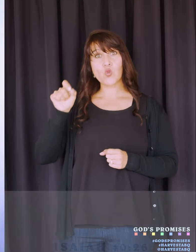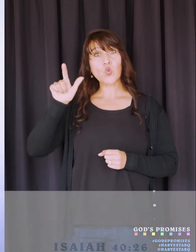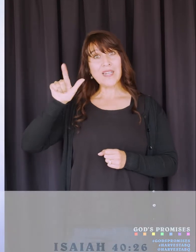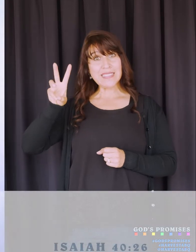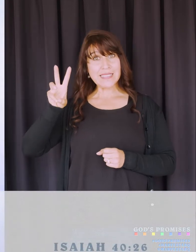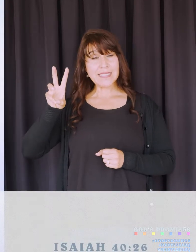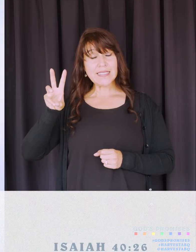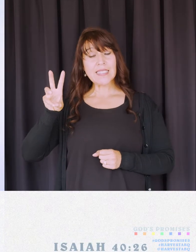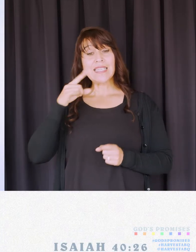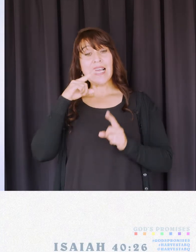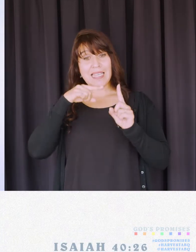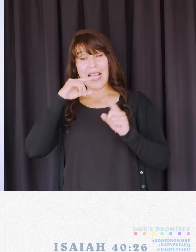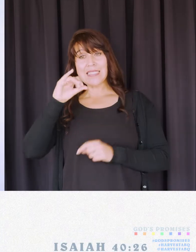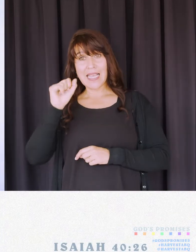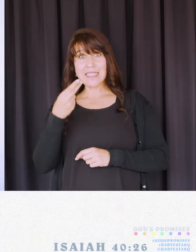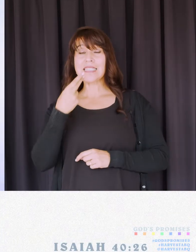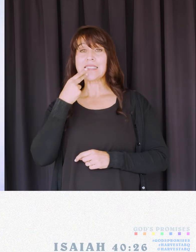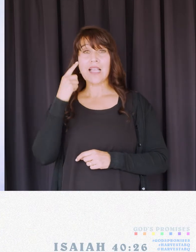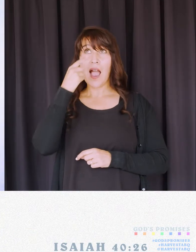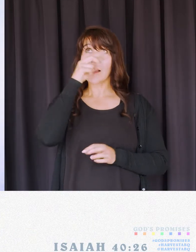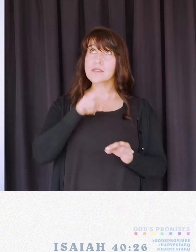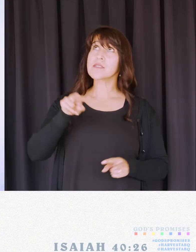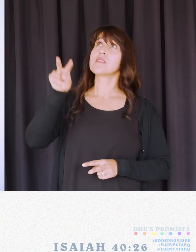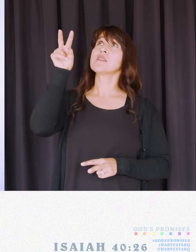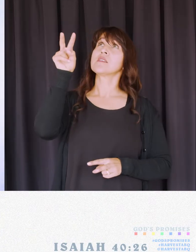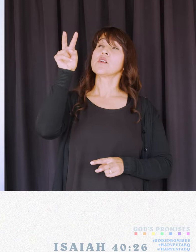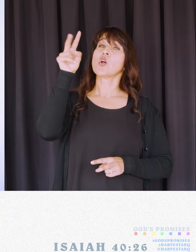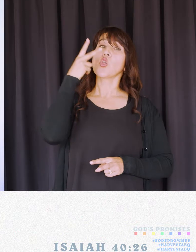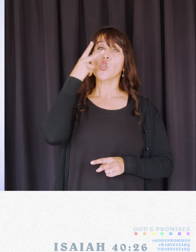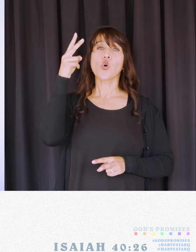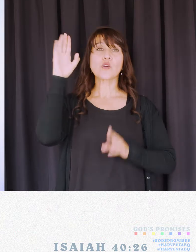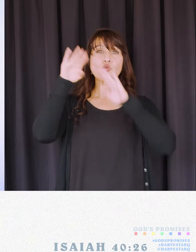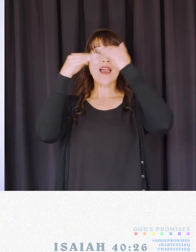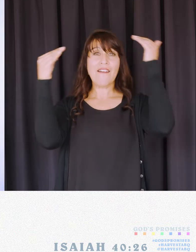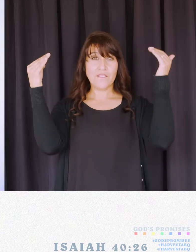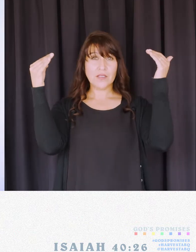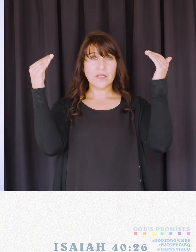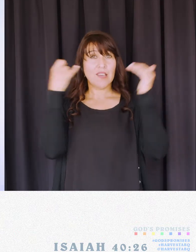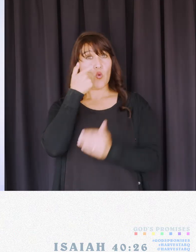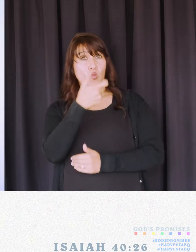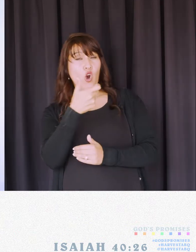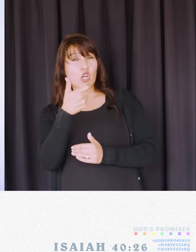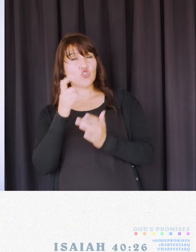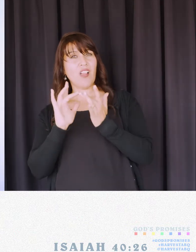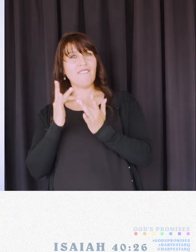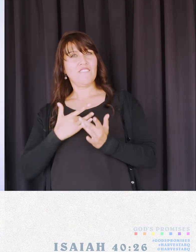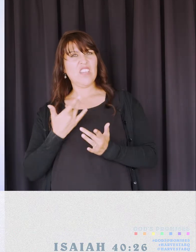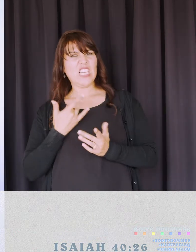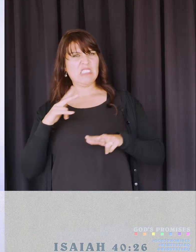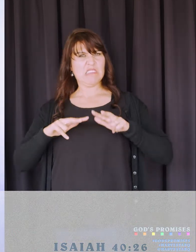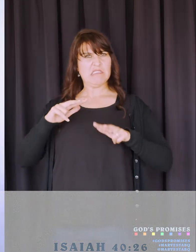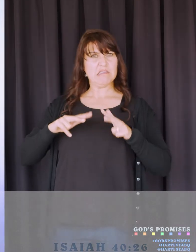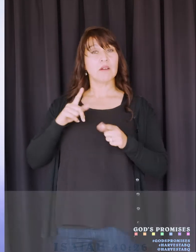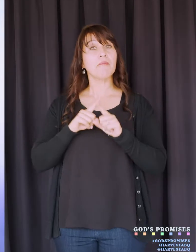says this. He says, lift up your eyes and look to the heavens. If you're watching online, this might feel kind of